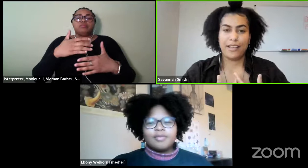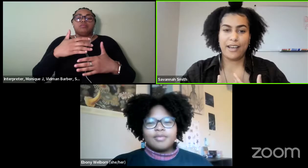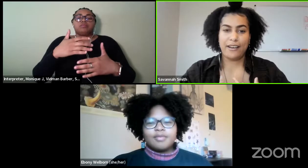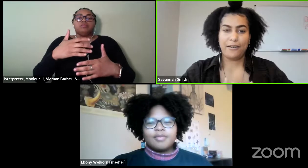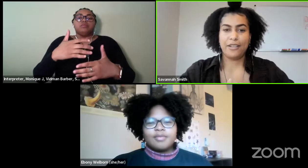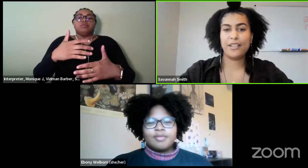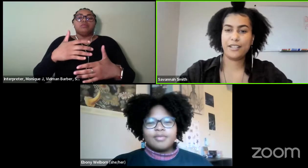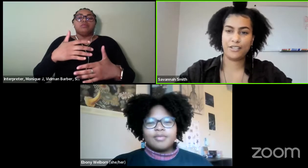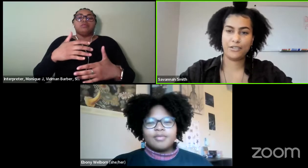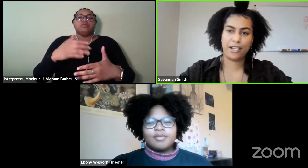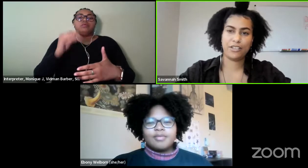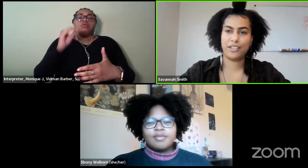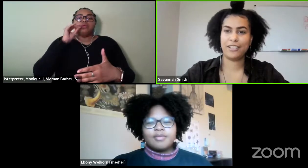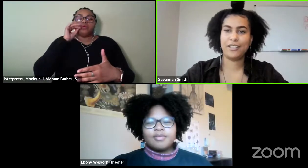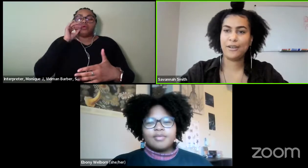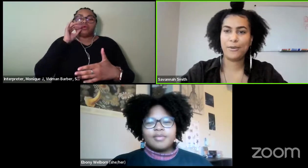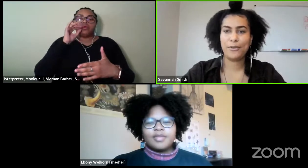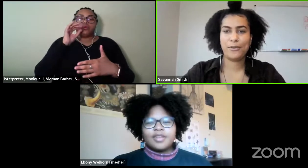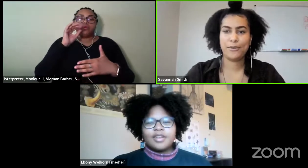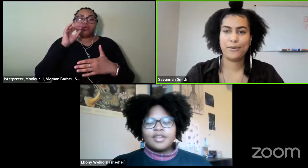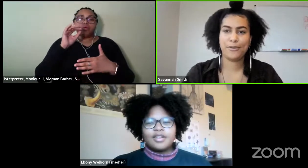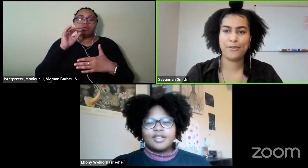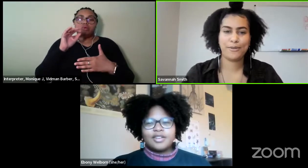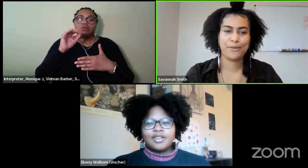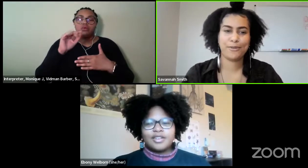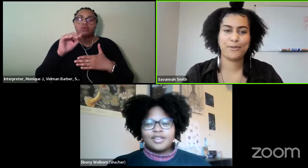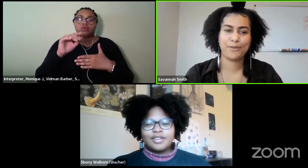and breathe out distraction.